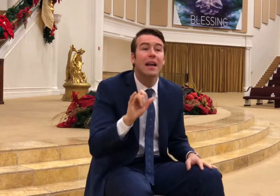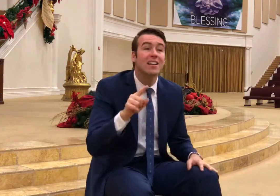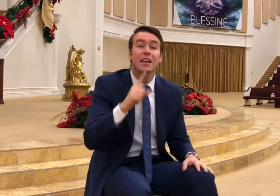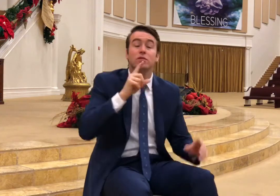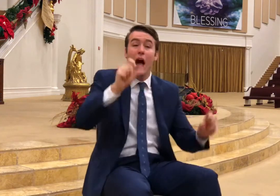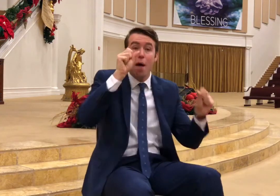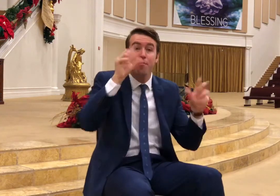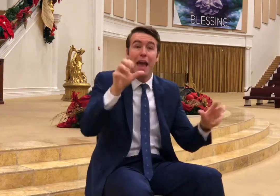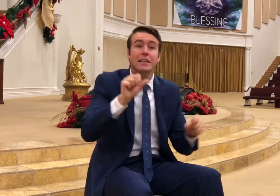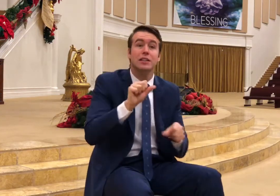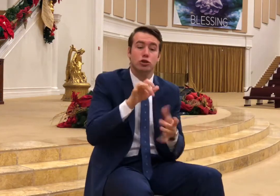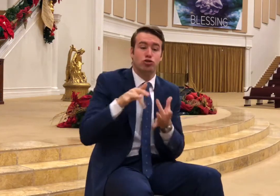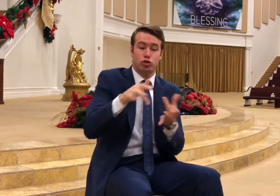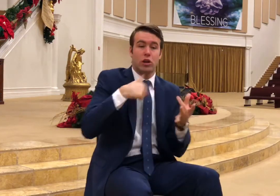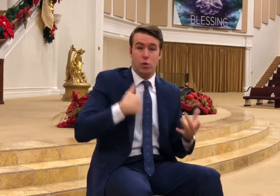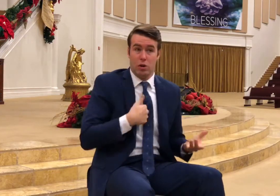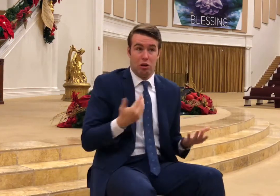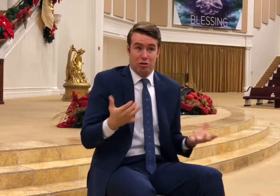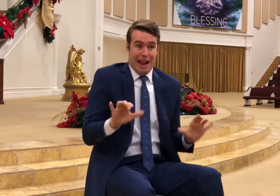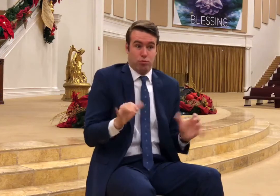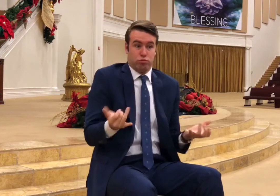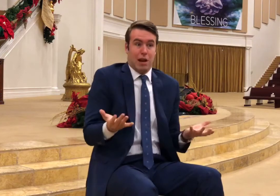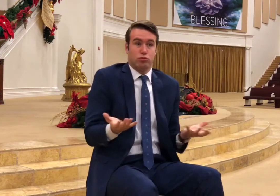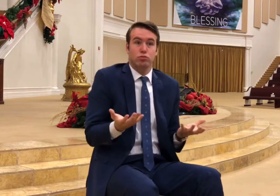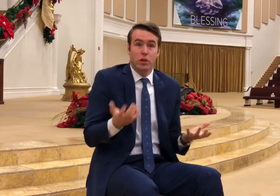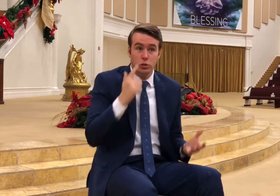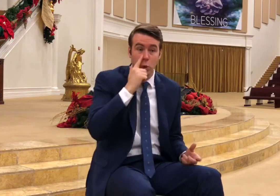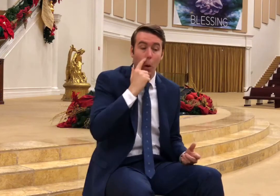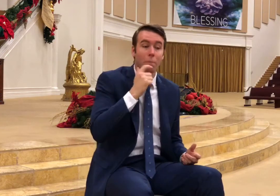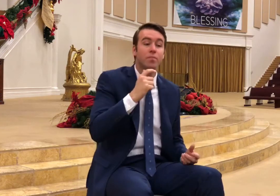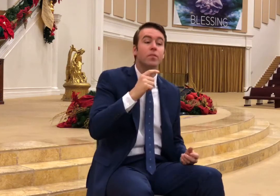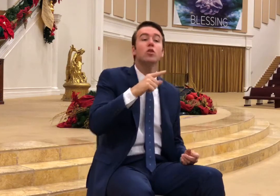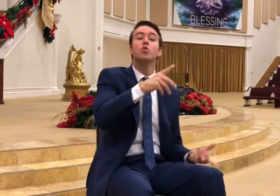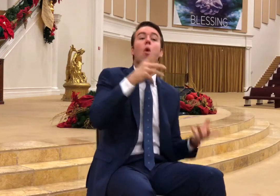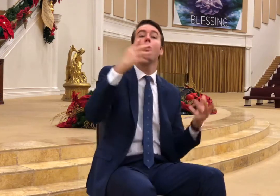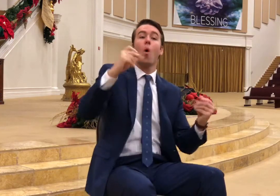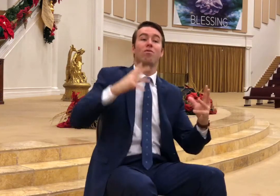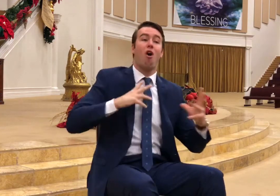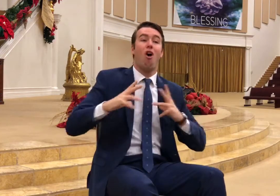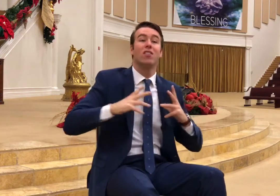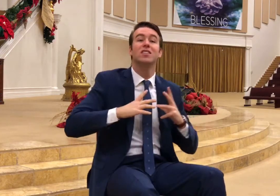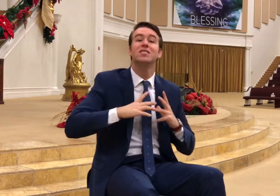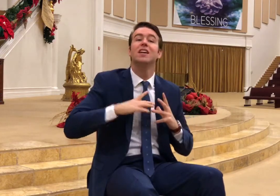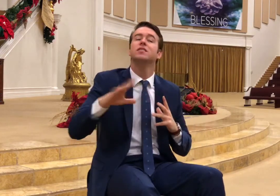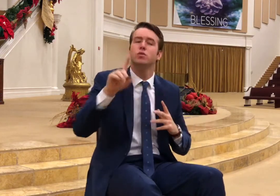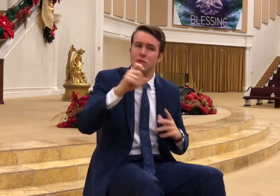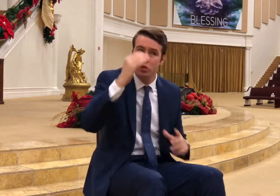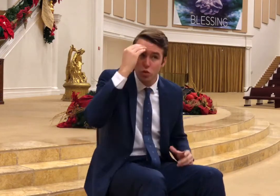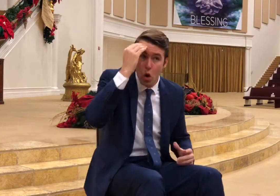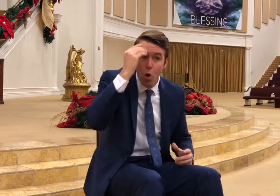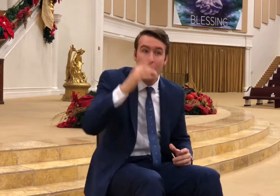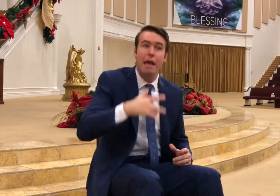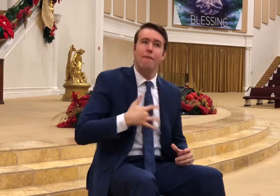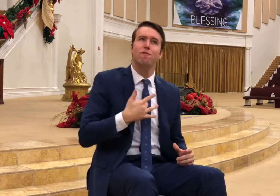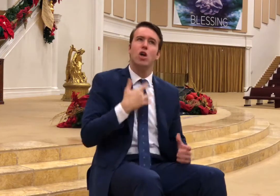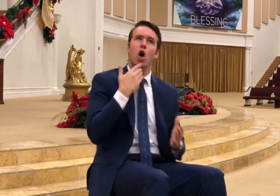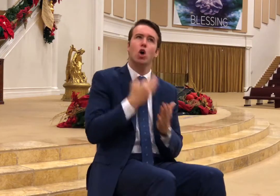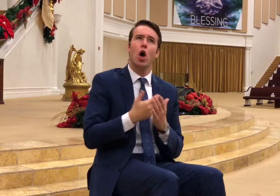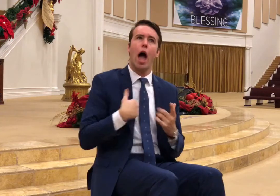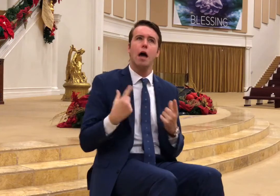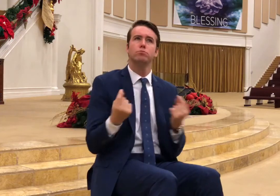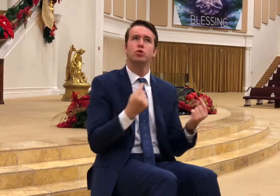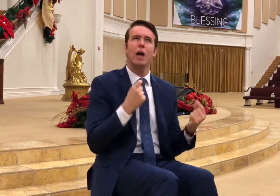amazing journey we're on. And so as you go into holidays, just know one thing. You need to feel good about what you're